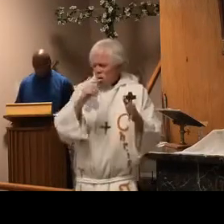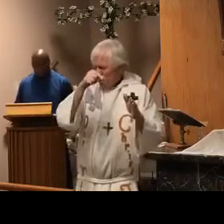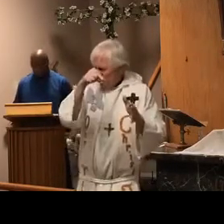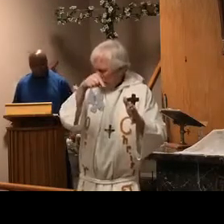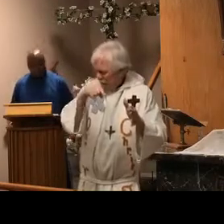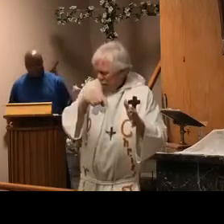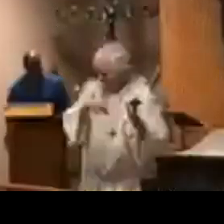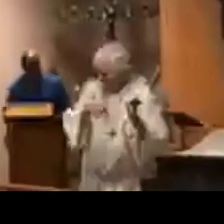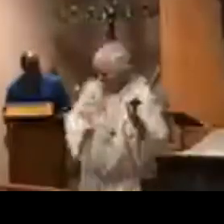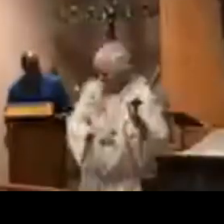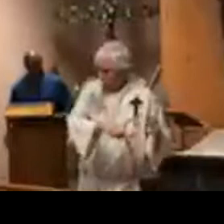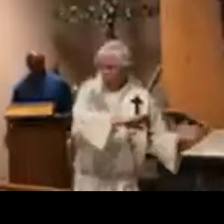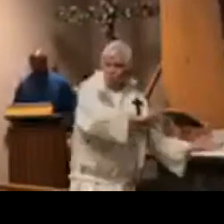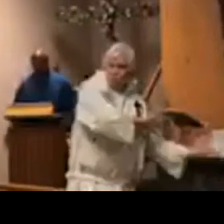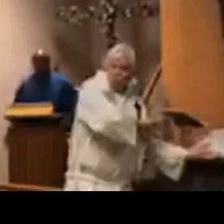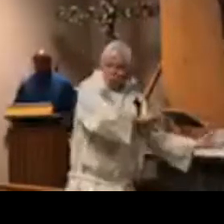The deep waters covered them,